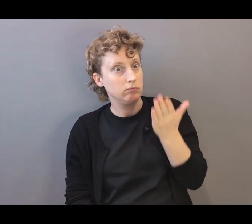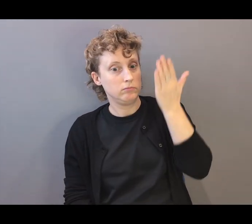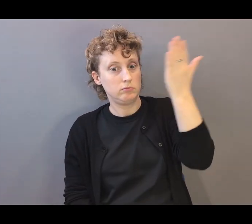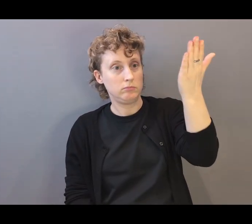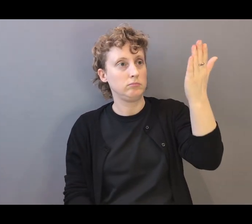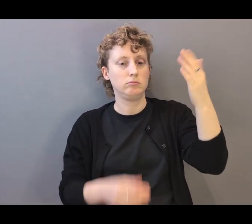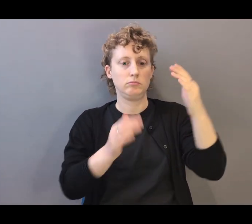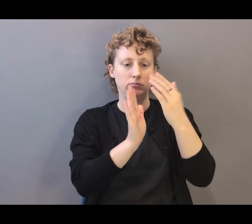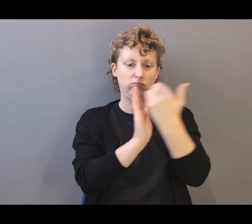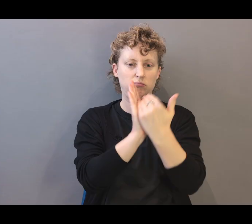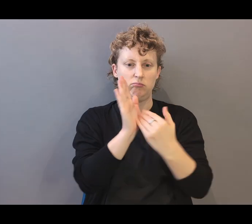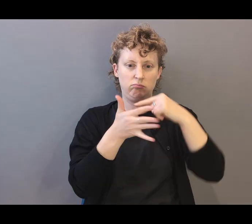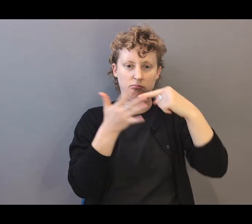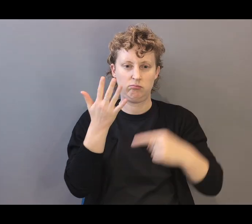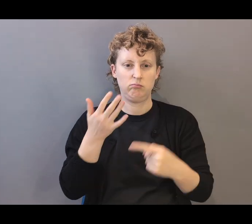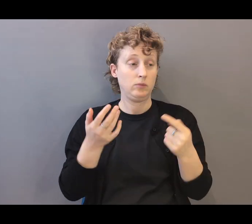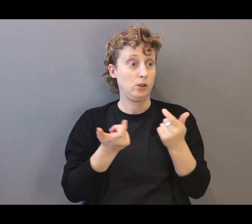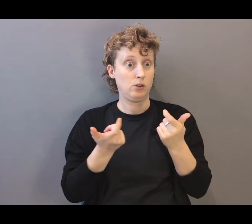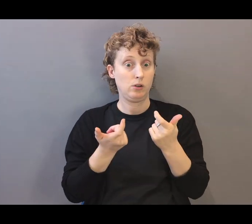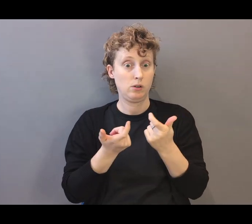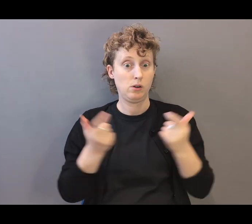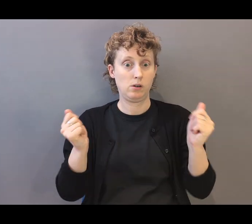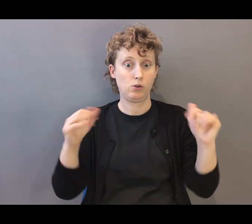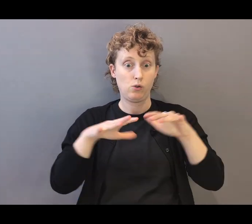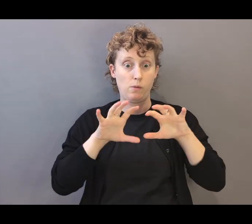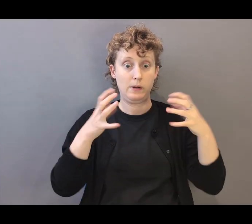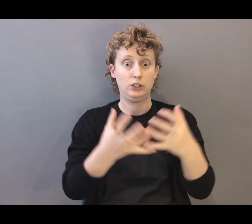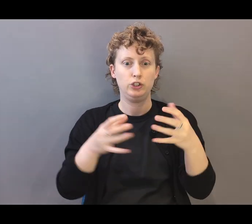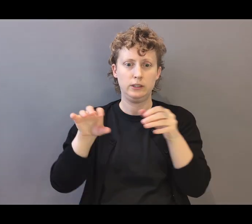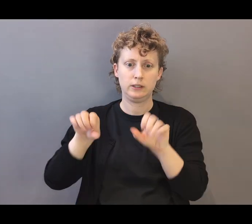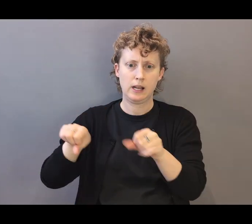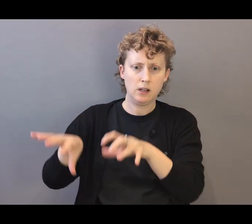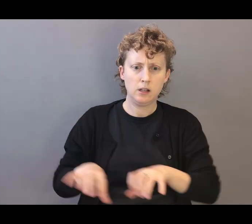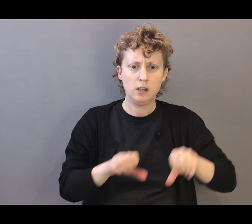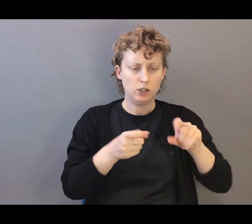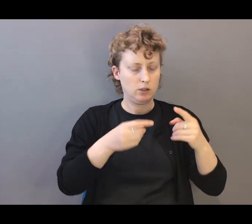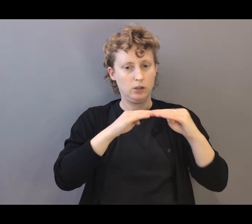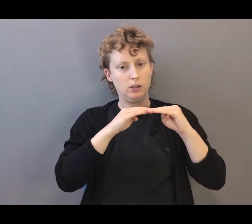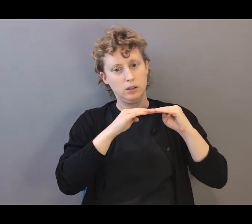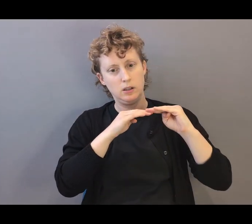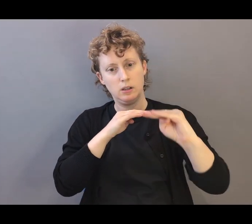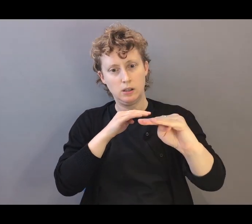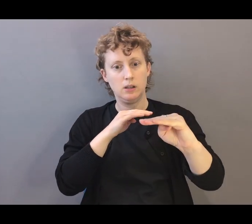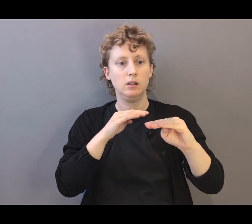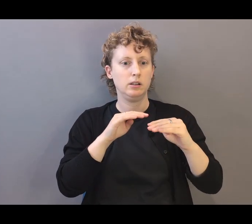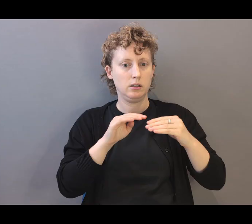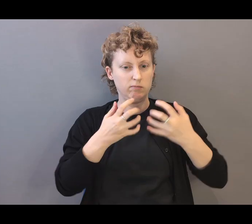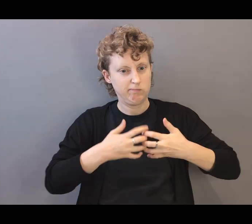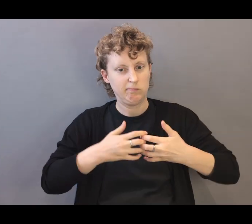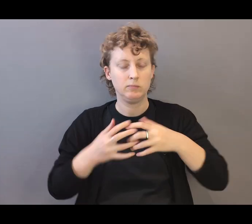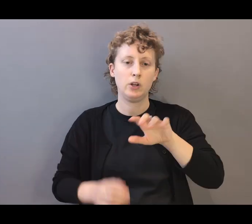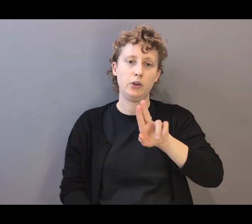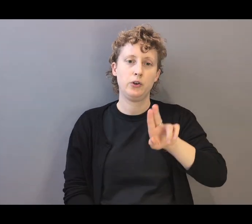of things that the Commission could do to continue implementing the United Nations on the Rights of Persons with Disabilities.